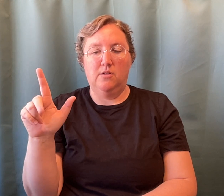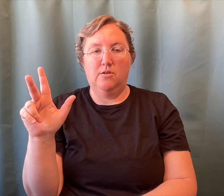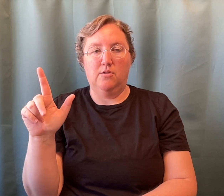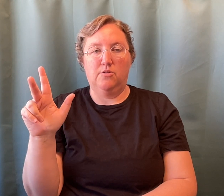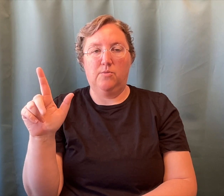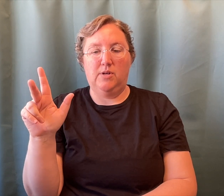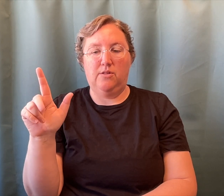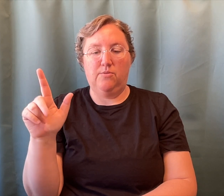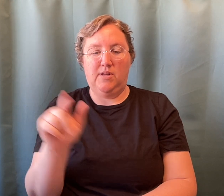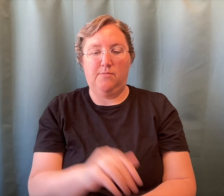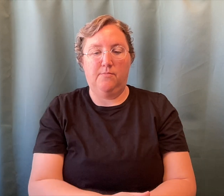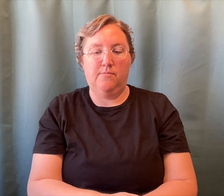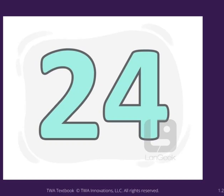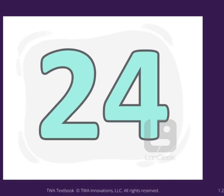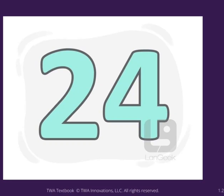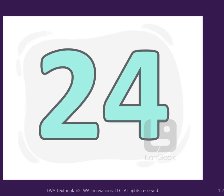or 23.